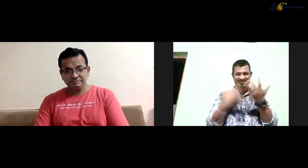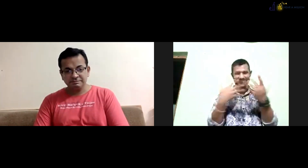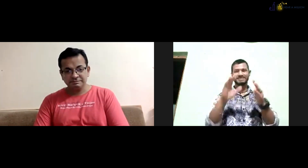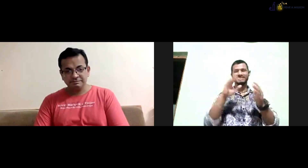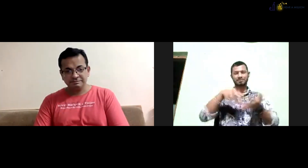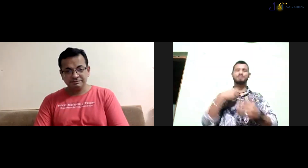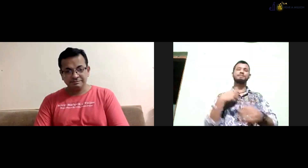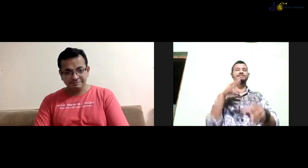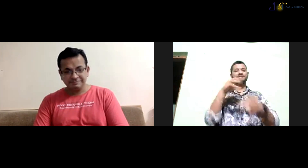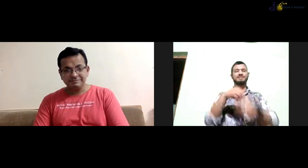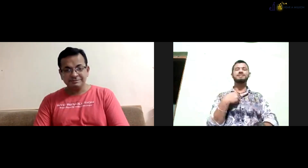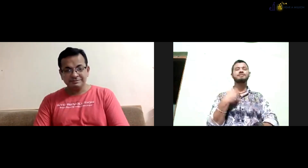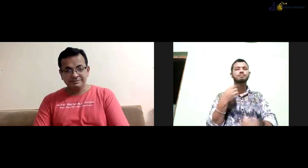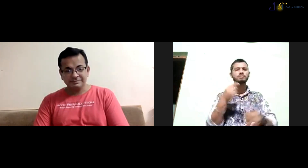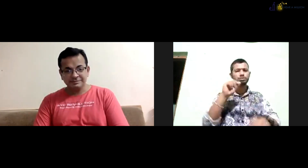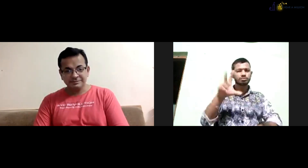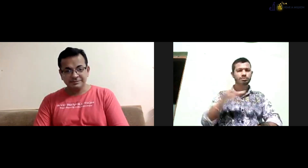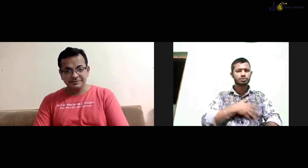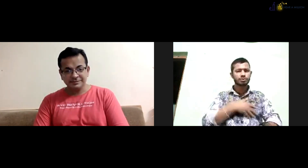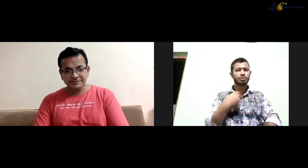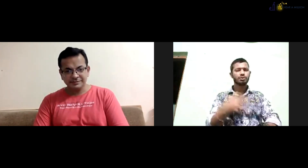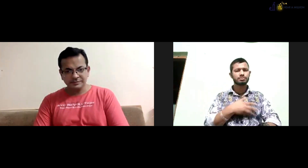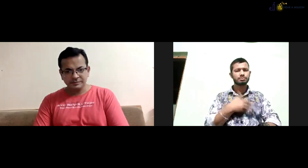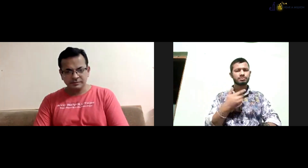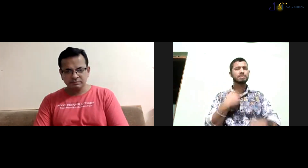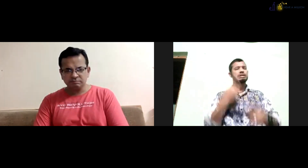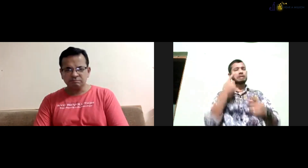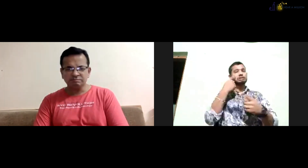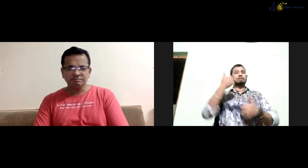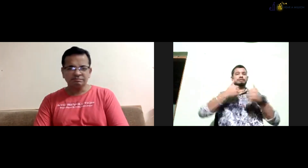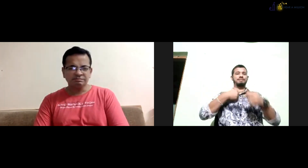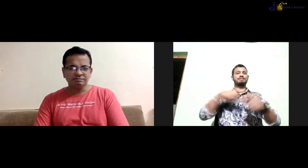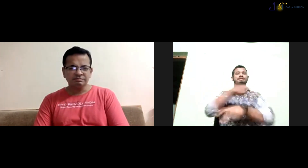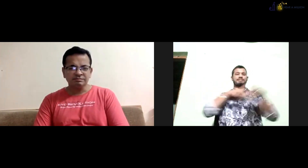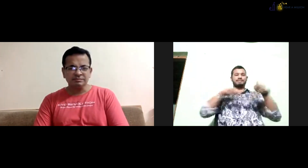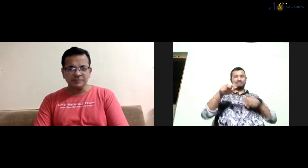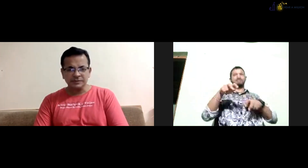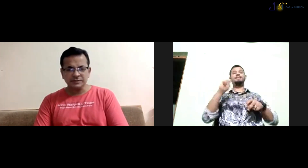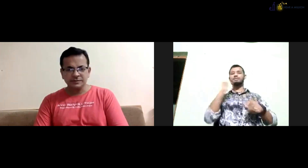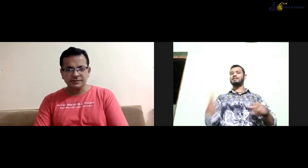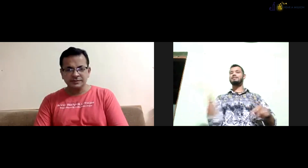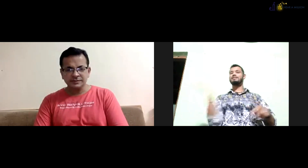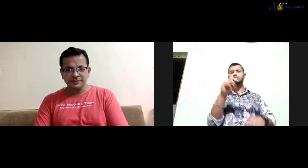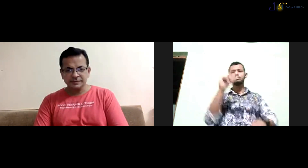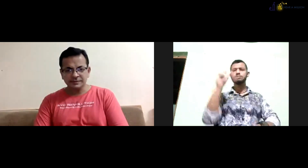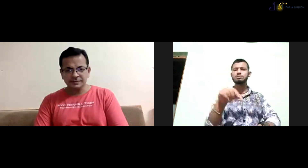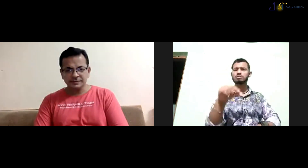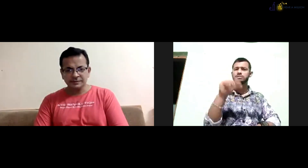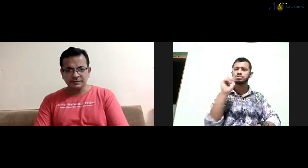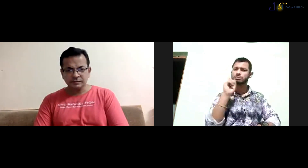awareness. So I accepted the fact. So I traveled through car or auto. That was the